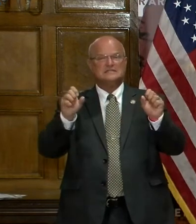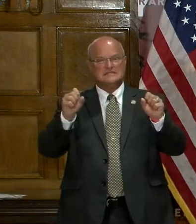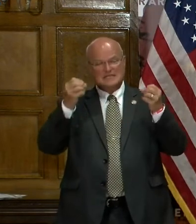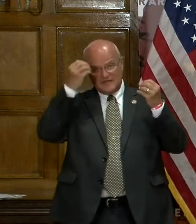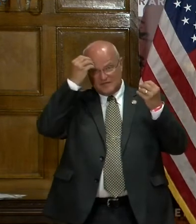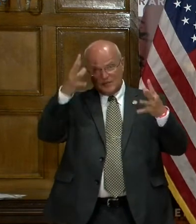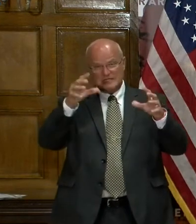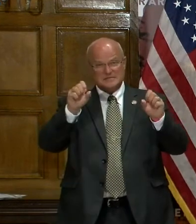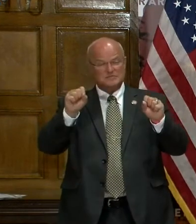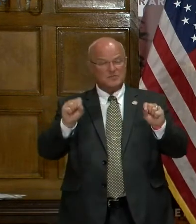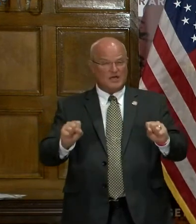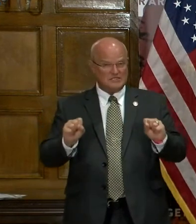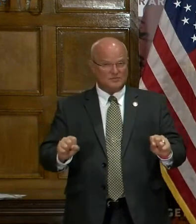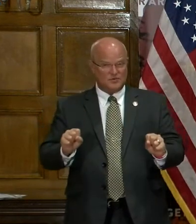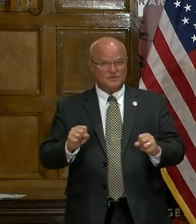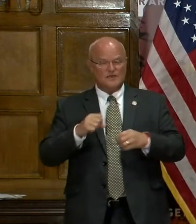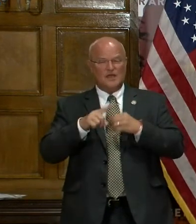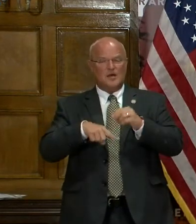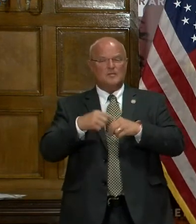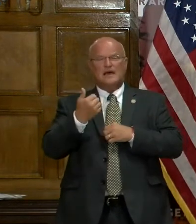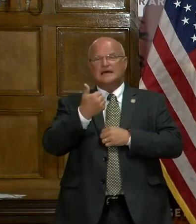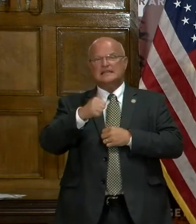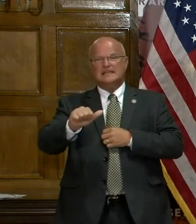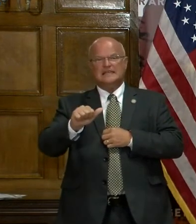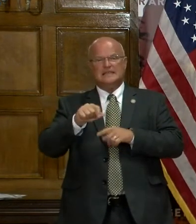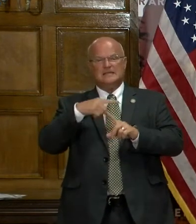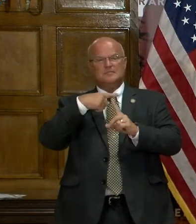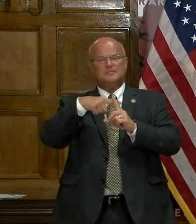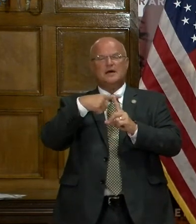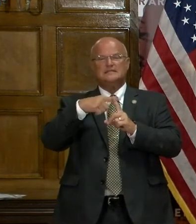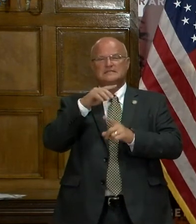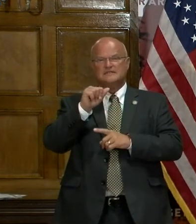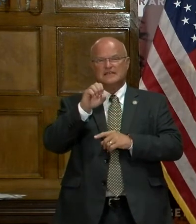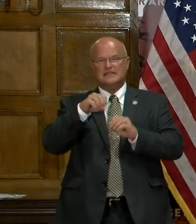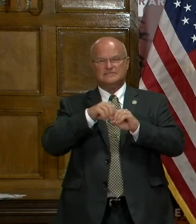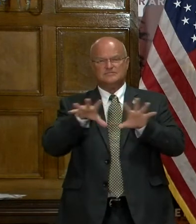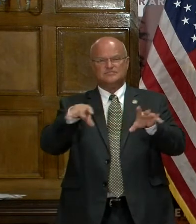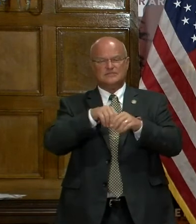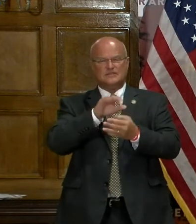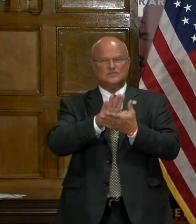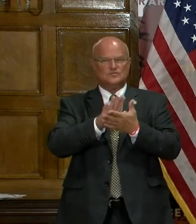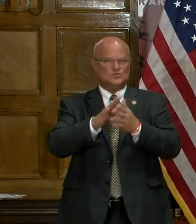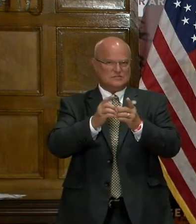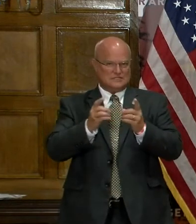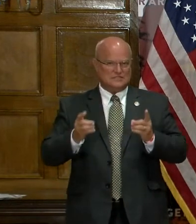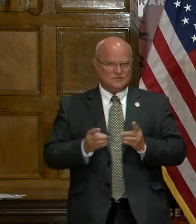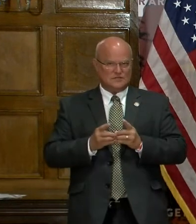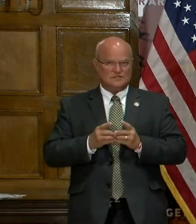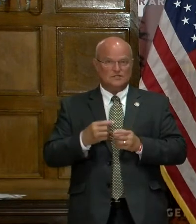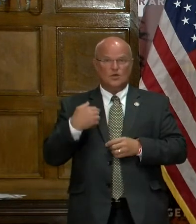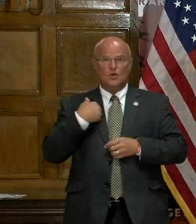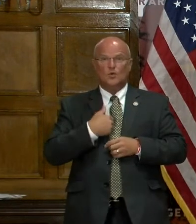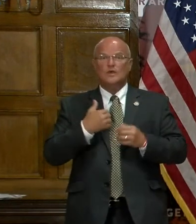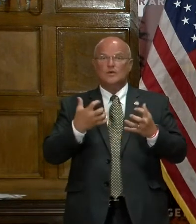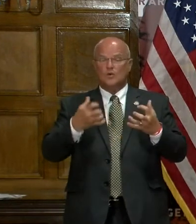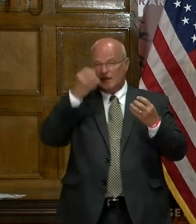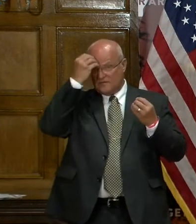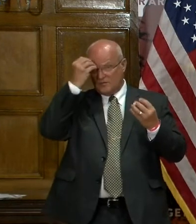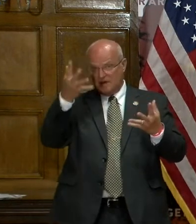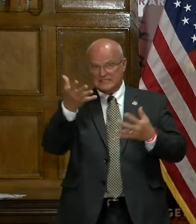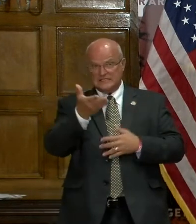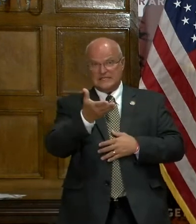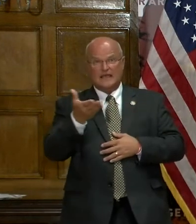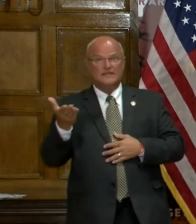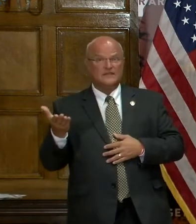information as possible in reference to any positive cases in the school districts. We want information that is